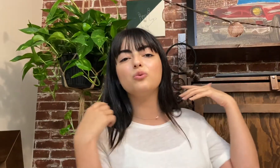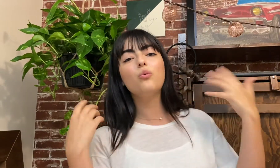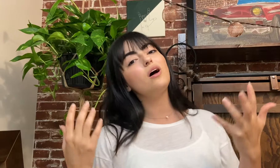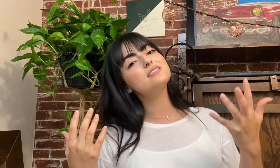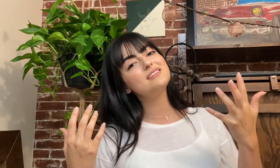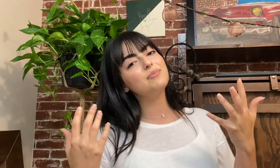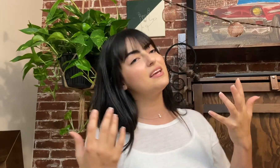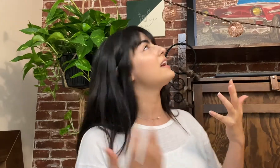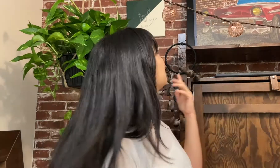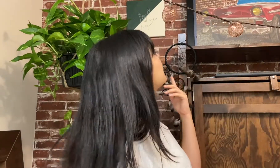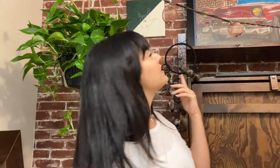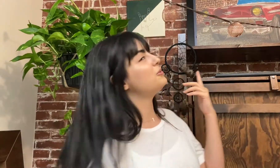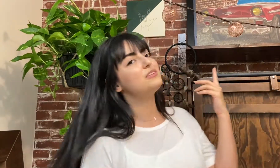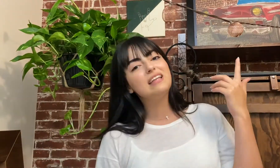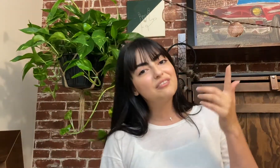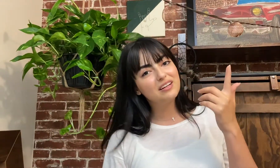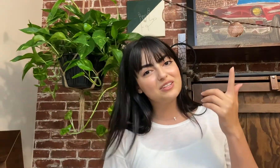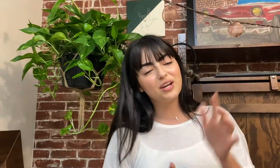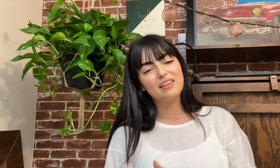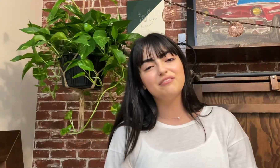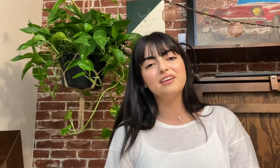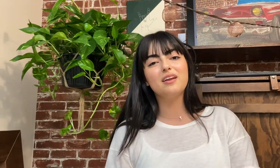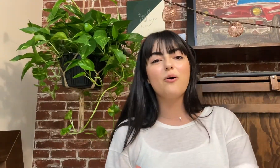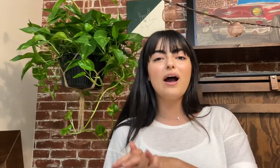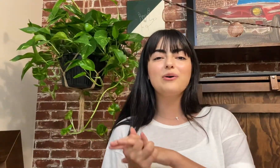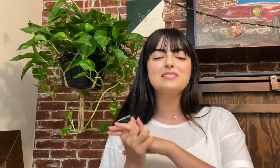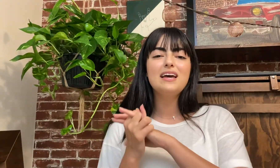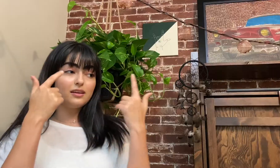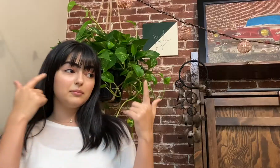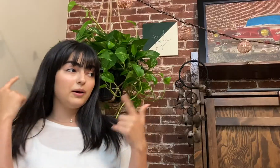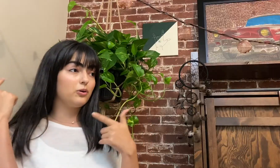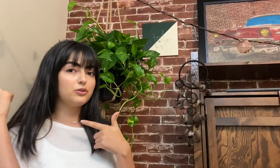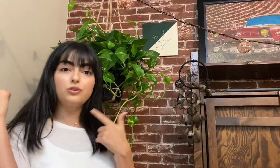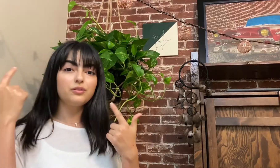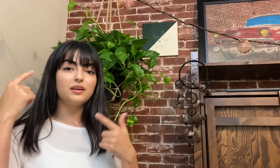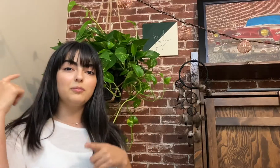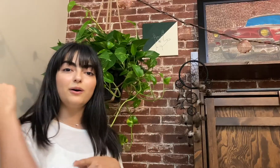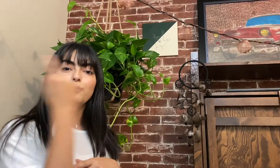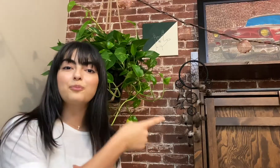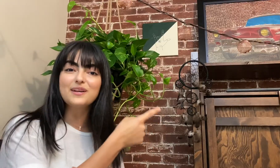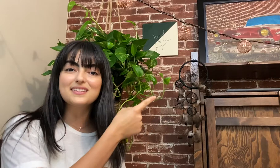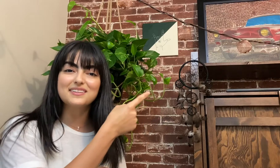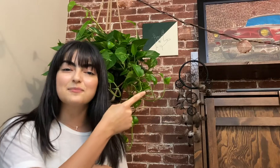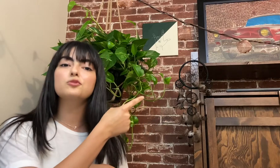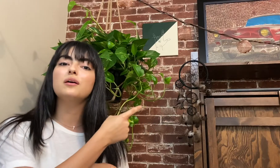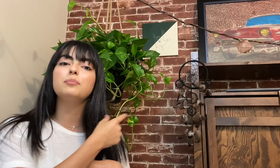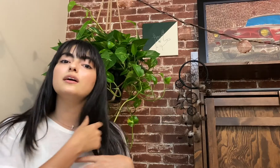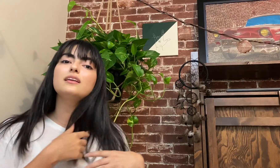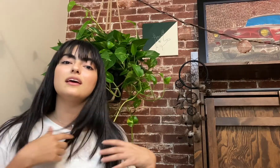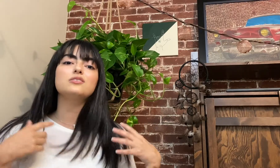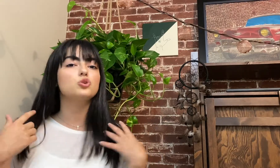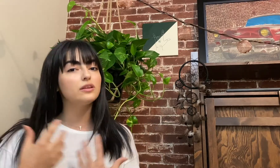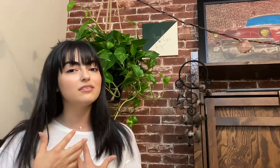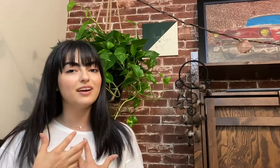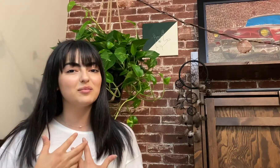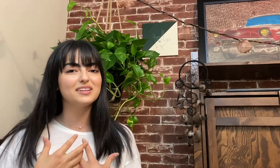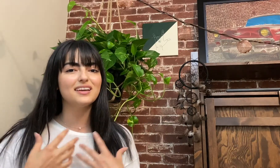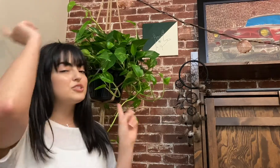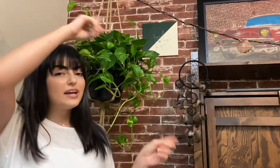want something this cute, definitely check that video out. Think about or don't think about, press that subscribe button and join the family. Check